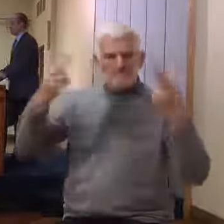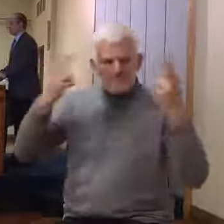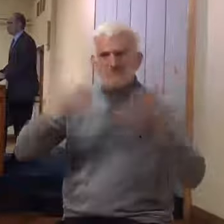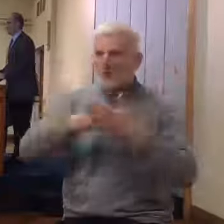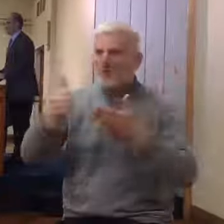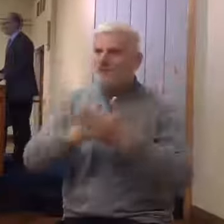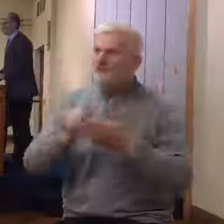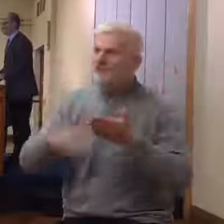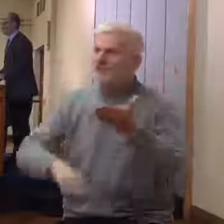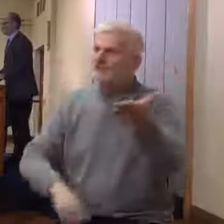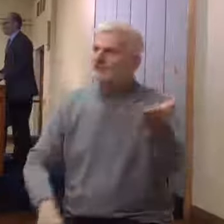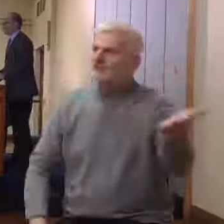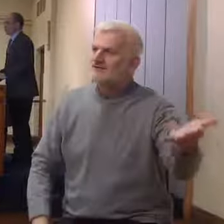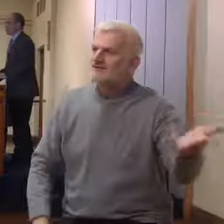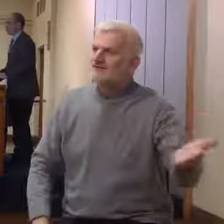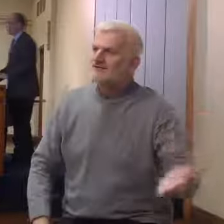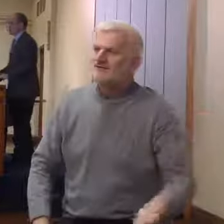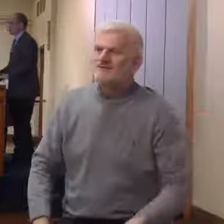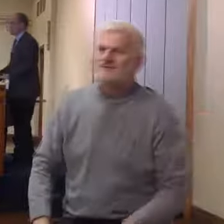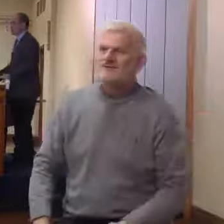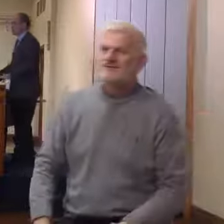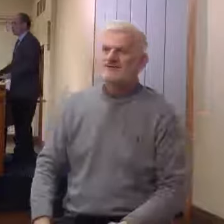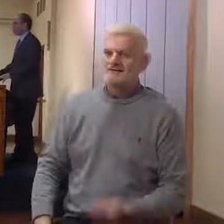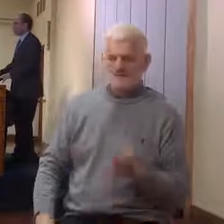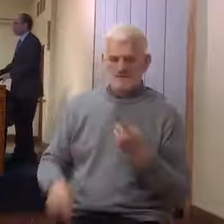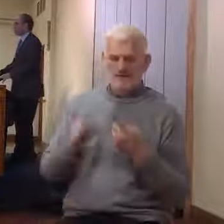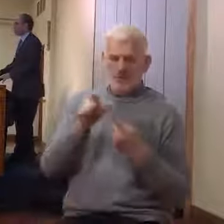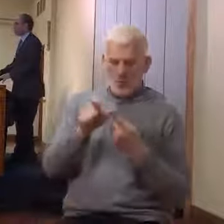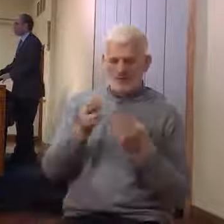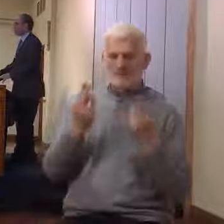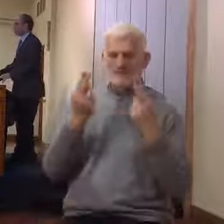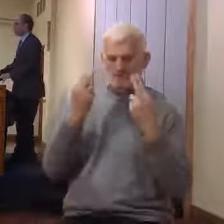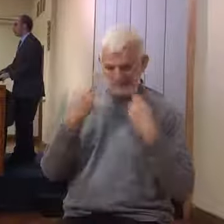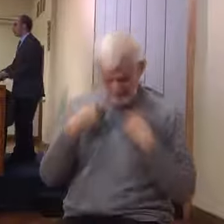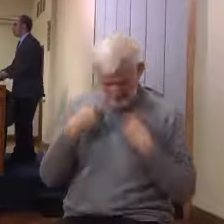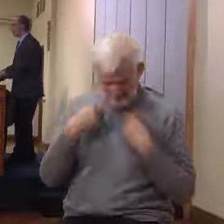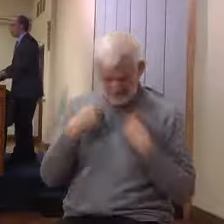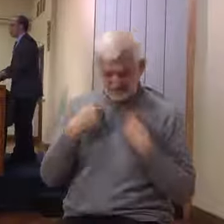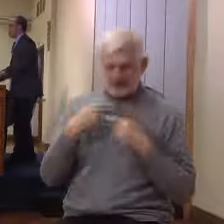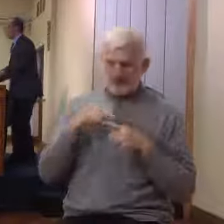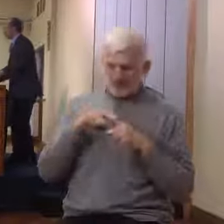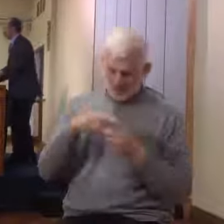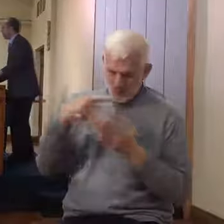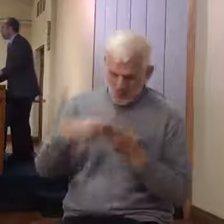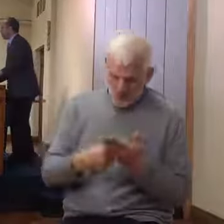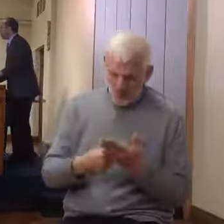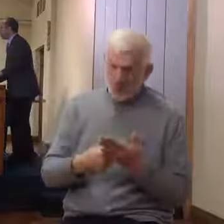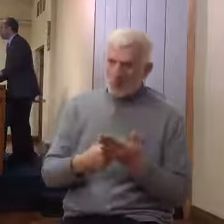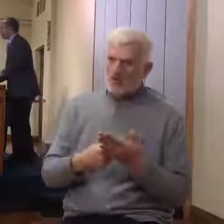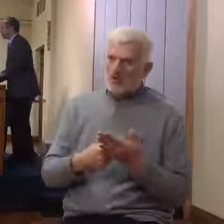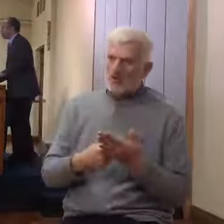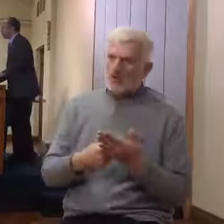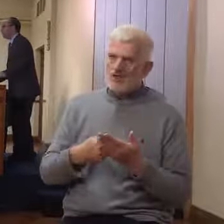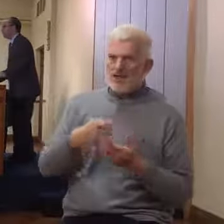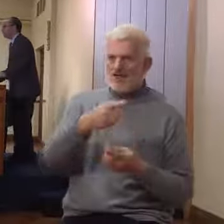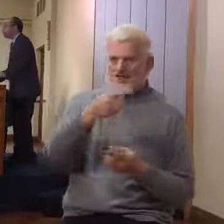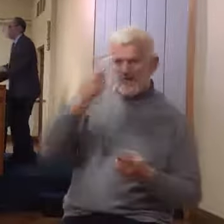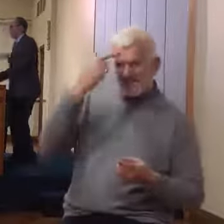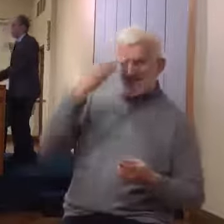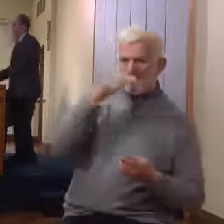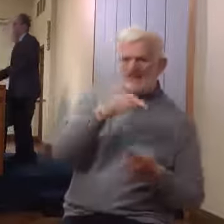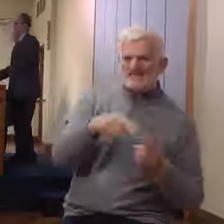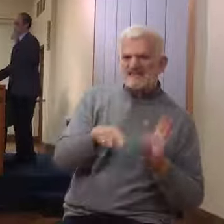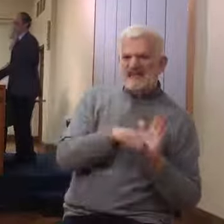Because most of the time, those words submission and the ordinance come with negative connotations, meaning